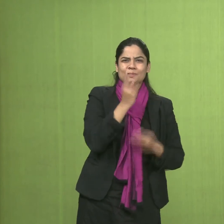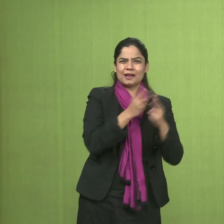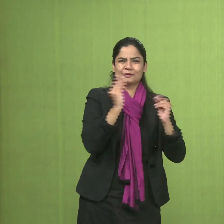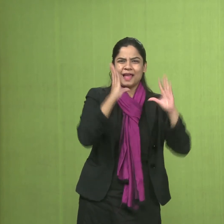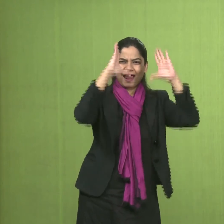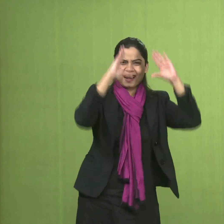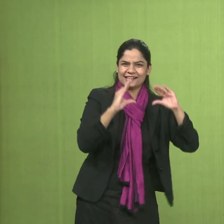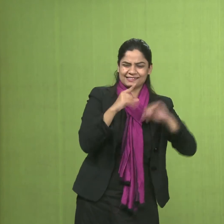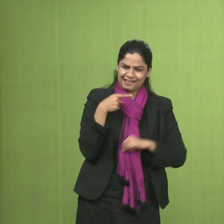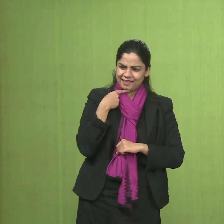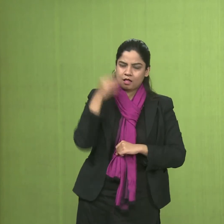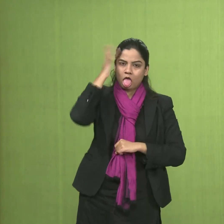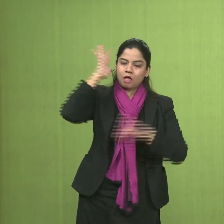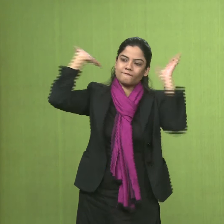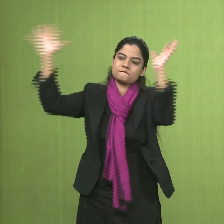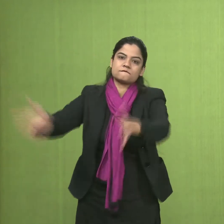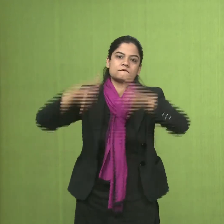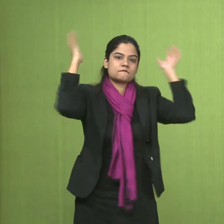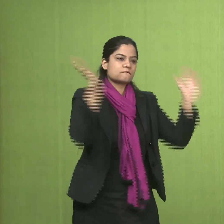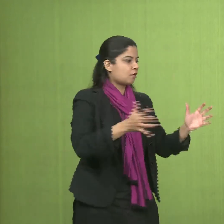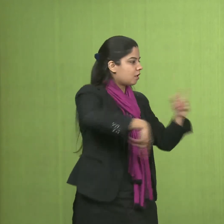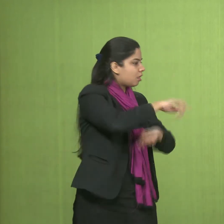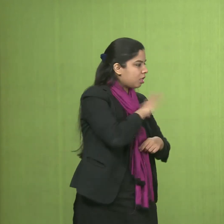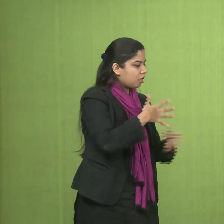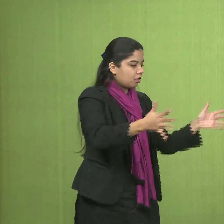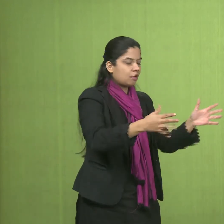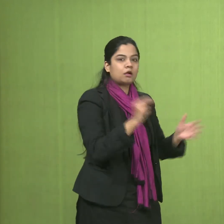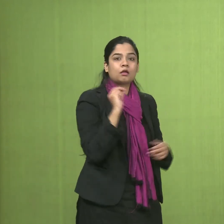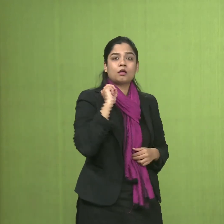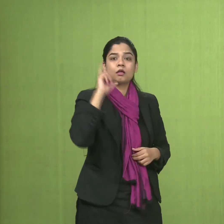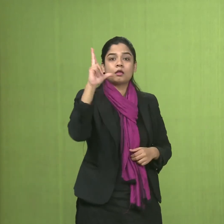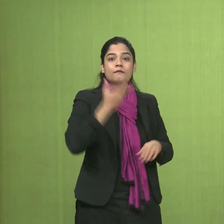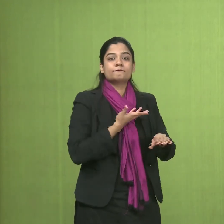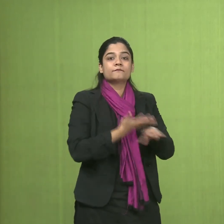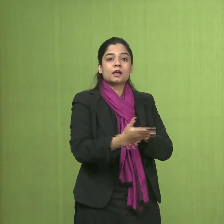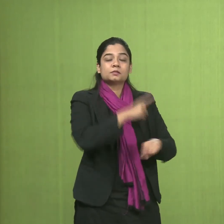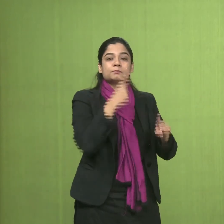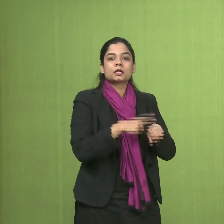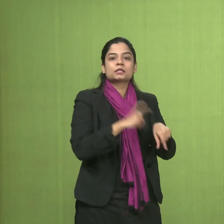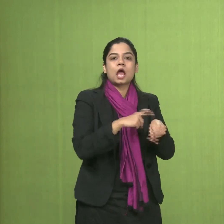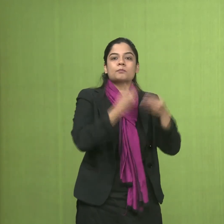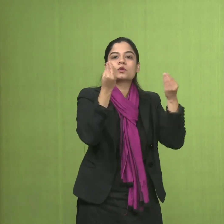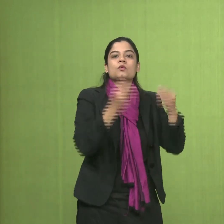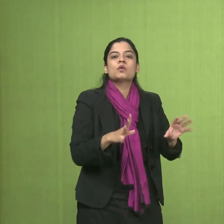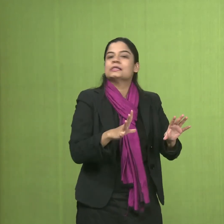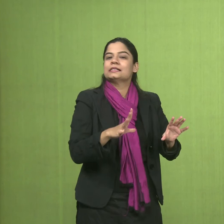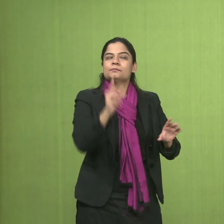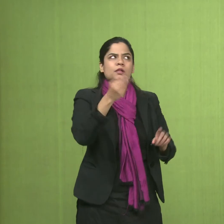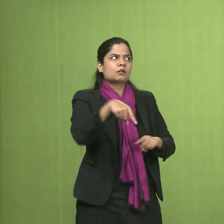processor. Don't end up still buying it. It will be a waste of money and a waste of time. So just buy